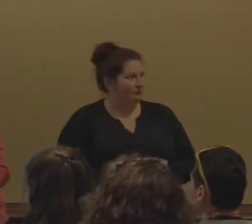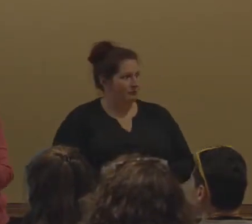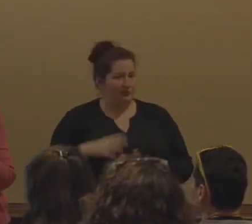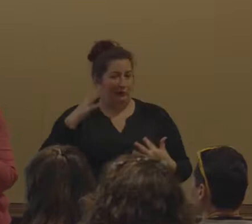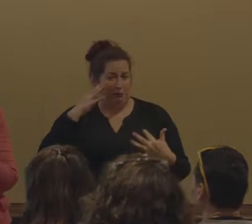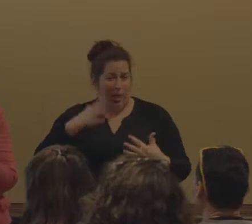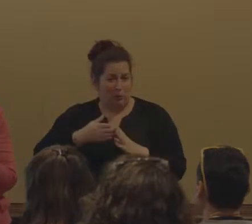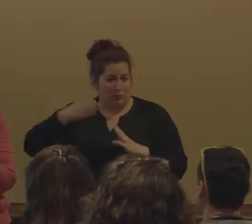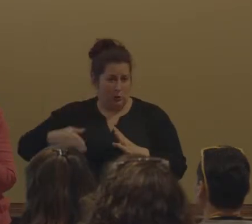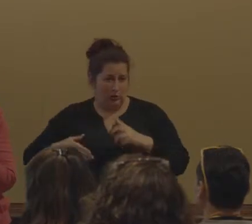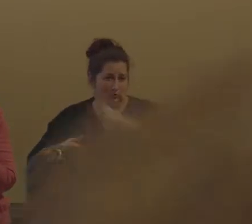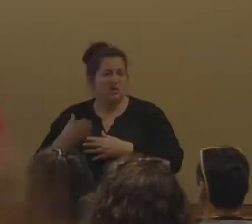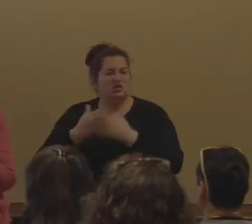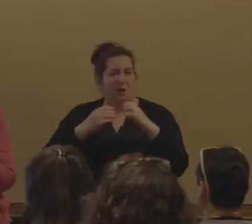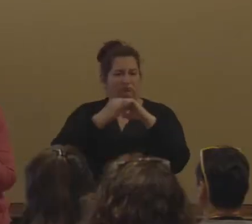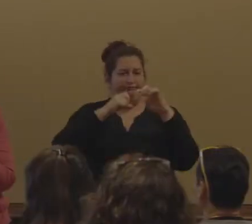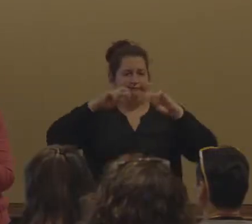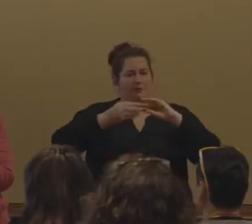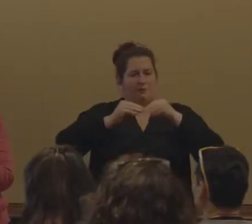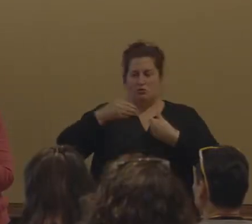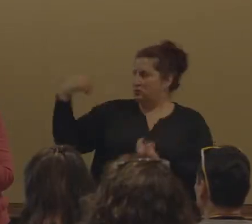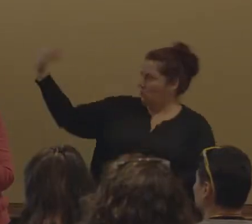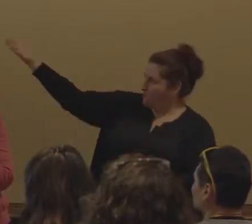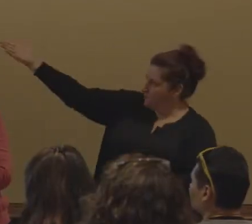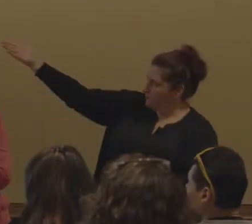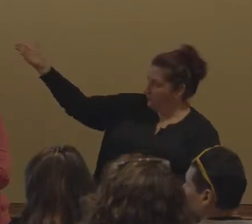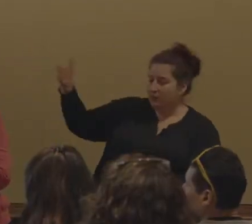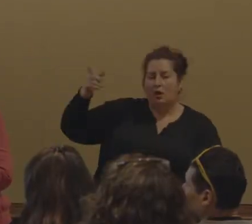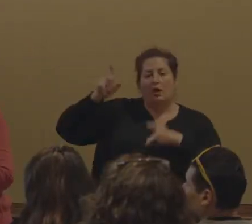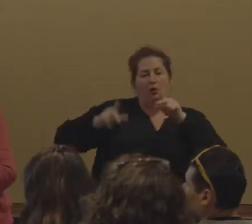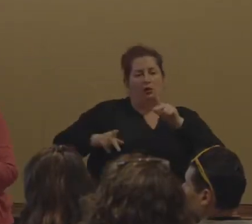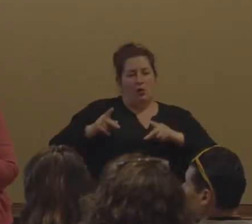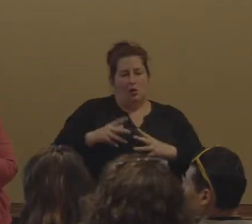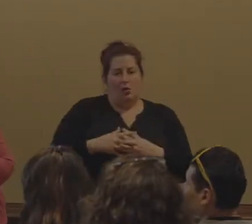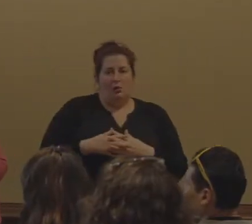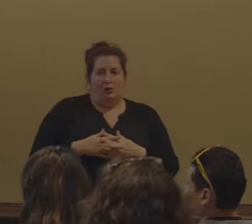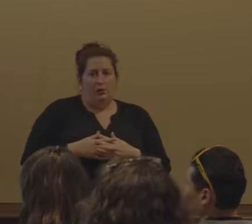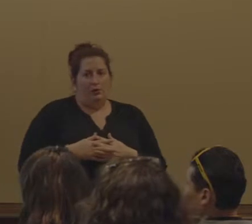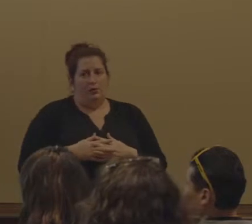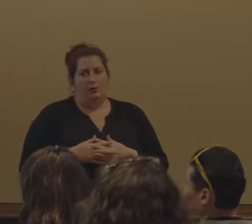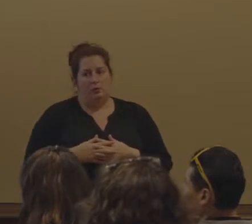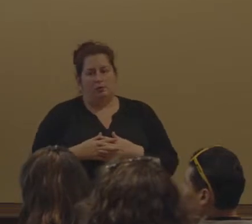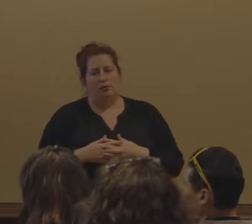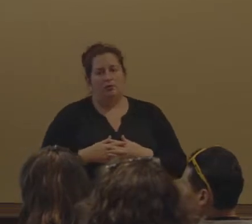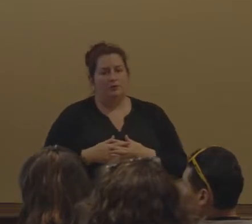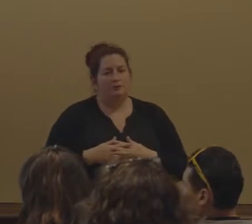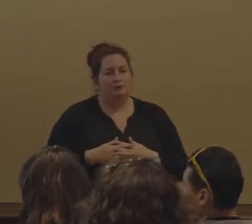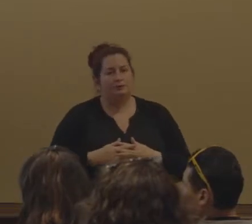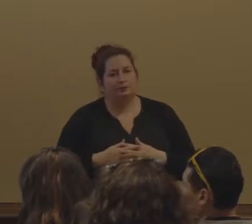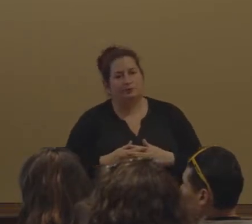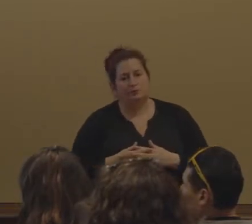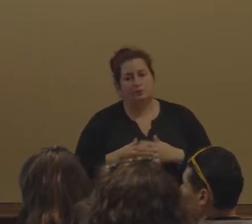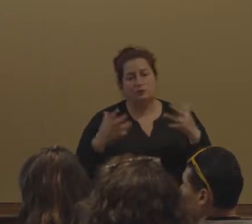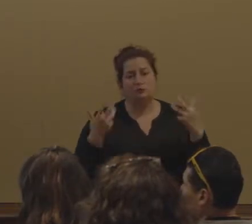All right, this is just some stats, just trying to look at the people that we're serving and how many. And this year we have already reached